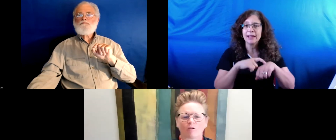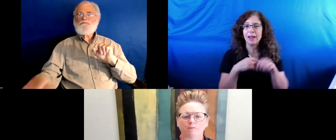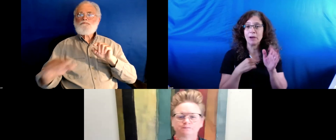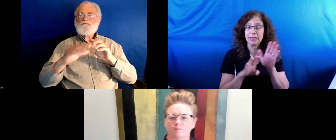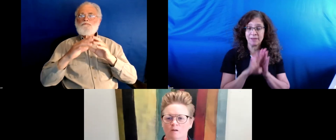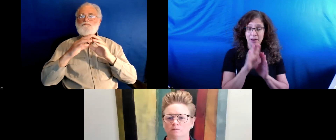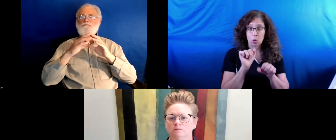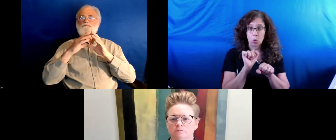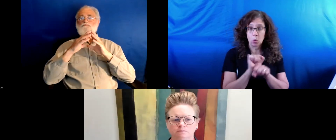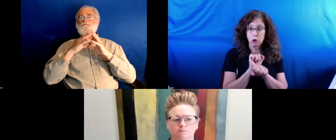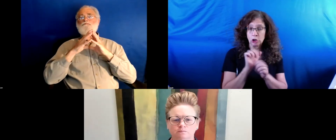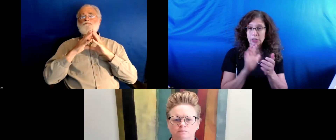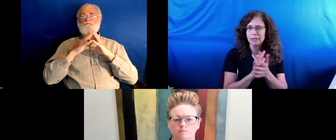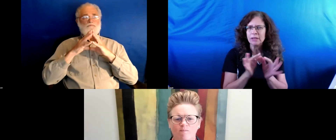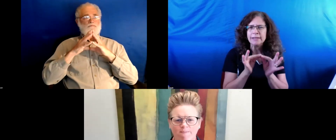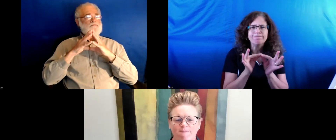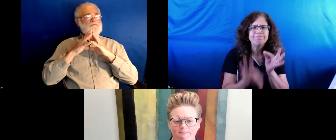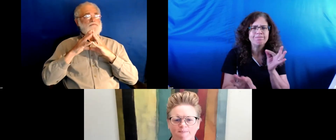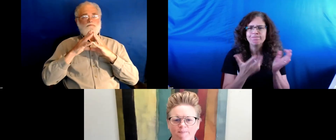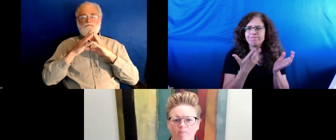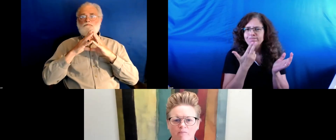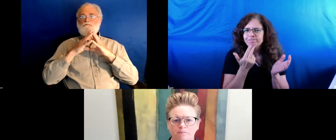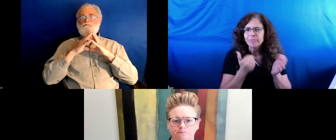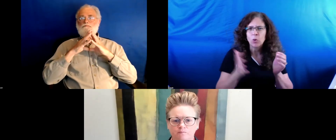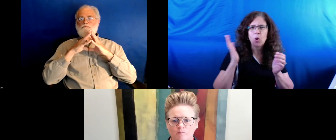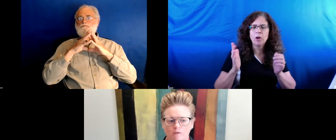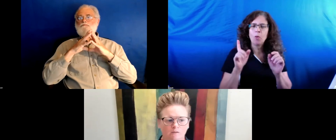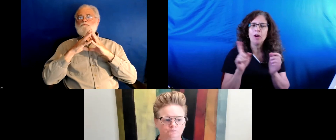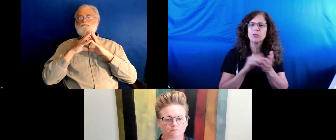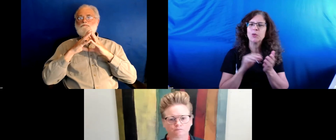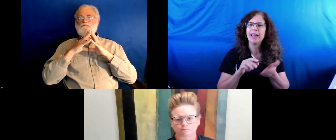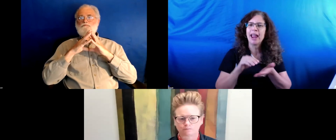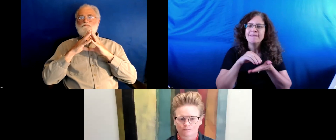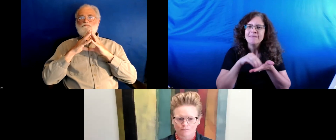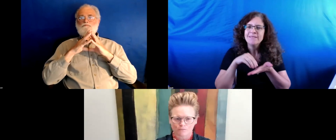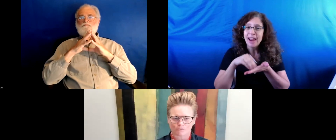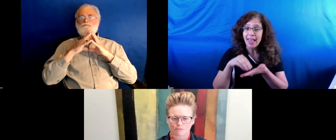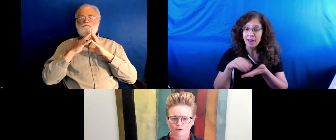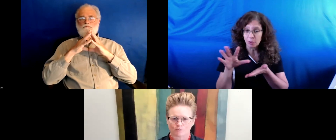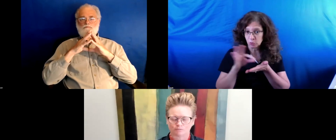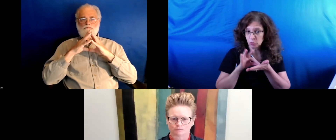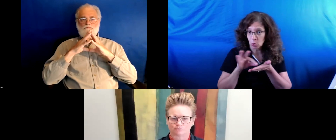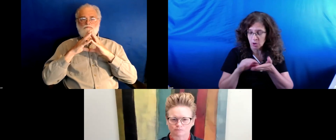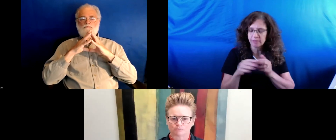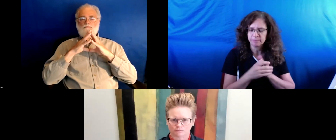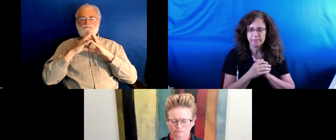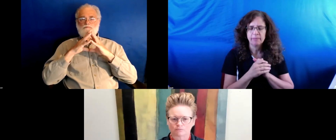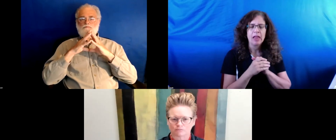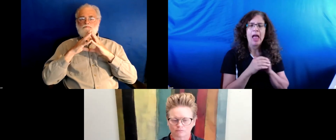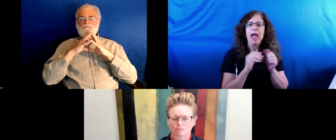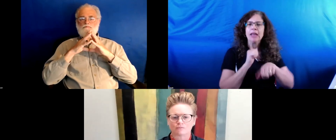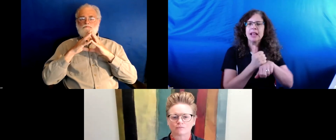said yes. When we were developing the worksheets, they were very simple and cute. The students would fill out